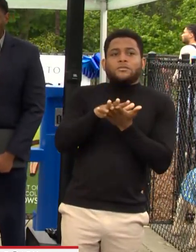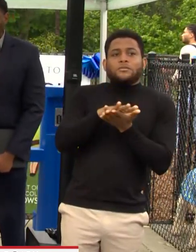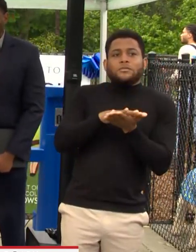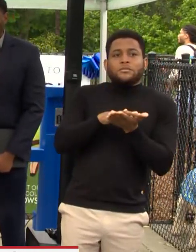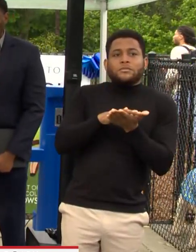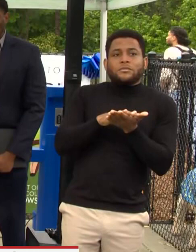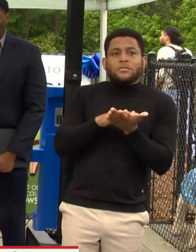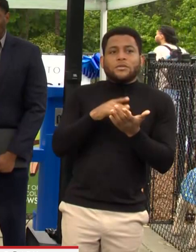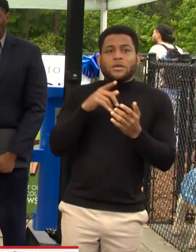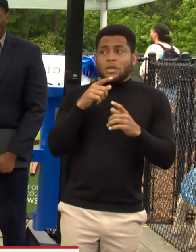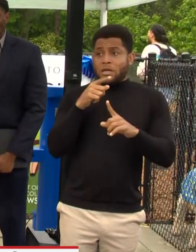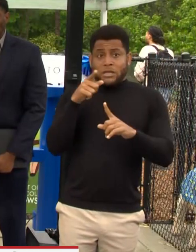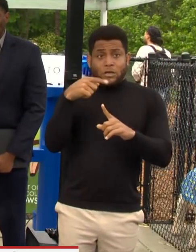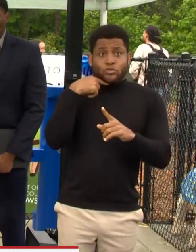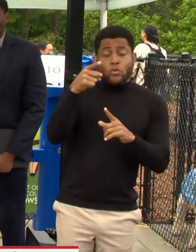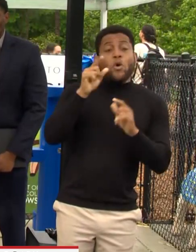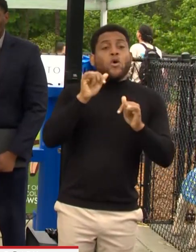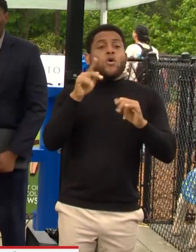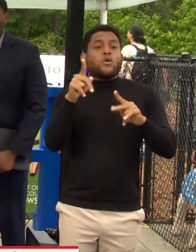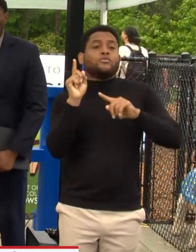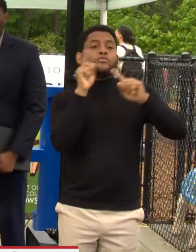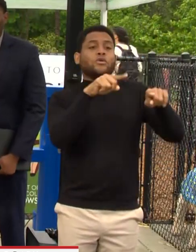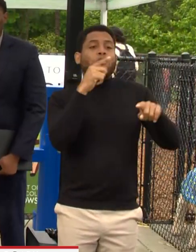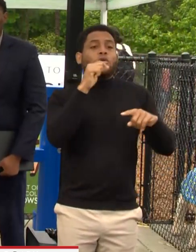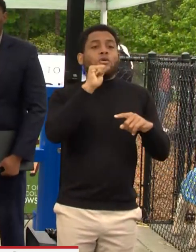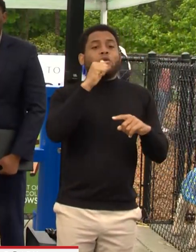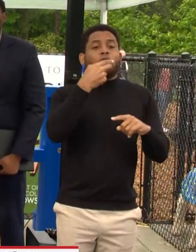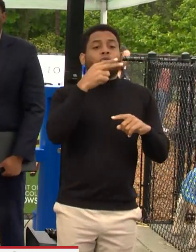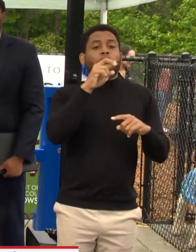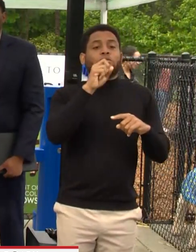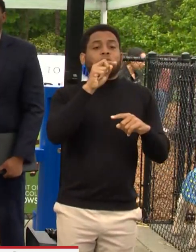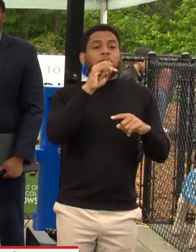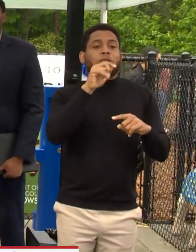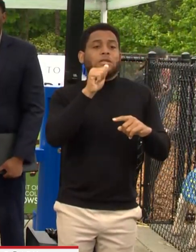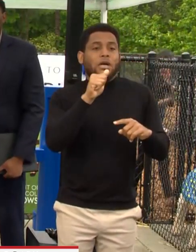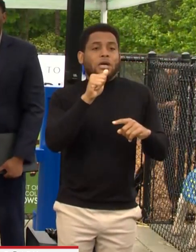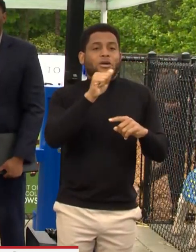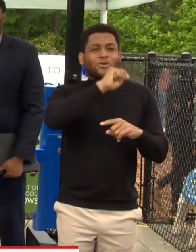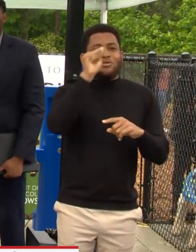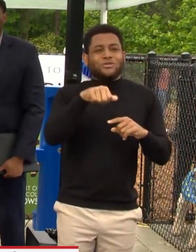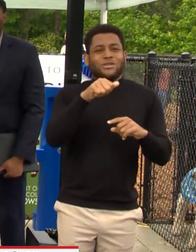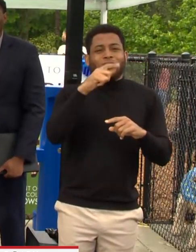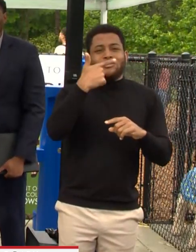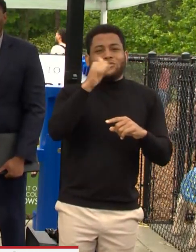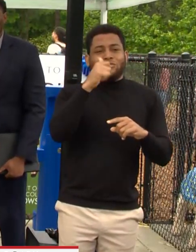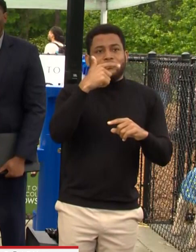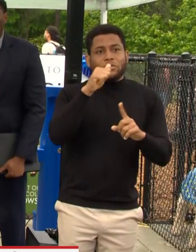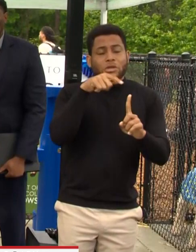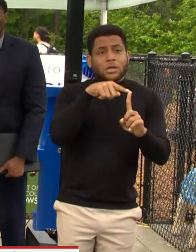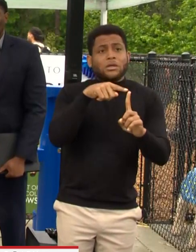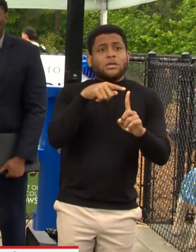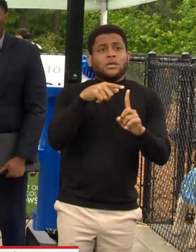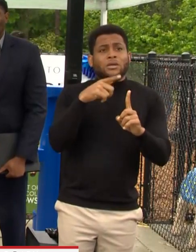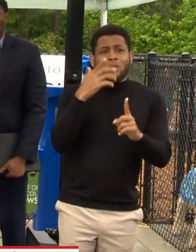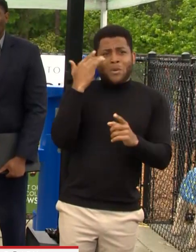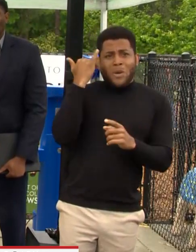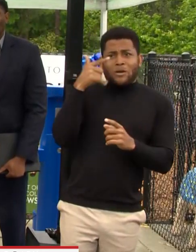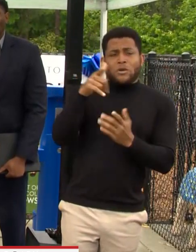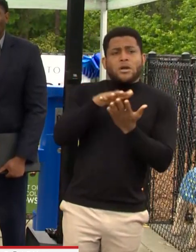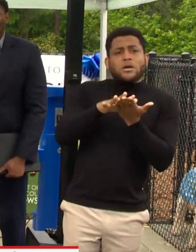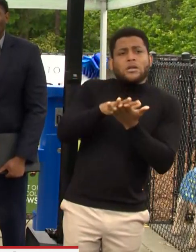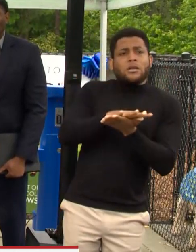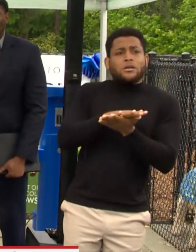have been watching other news conferences where reporters have asked you about the trip and you kind of shut them down. Why was it billed like that? Because that's what